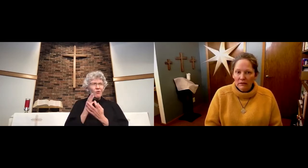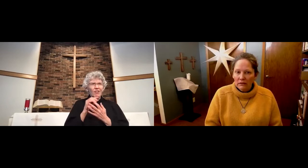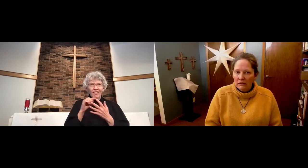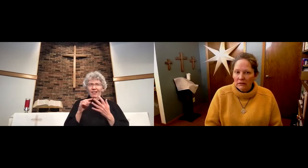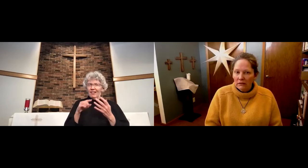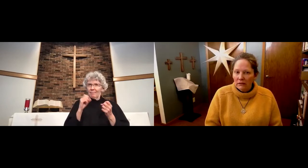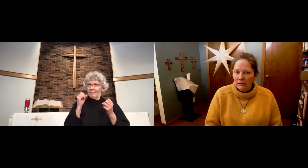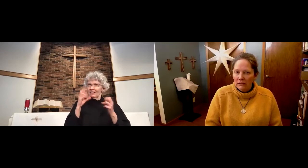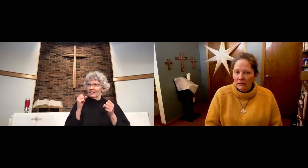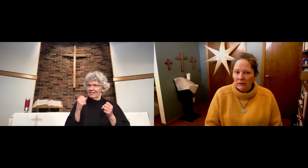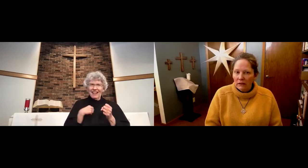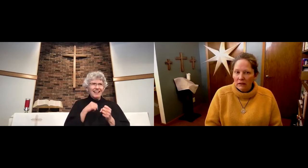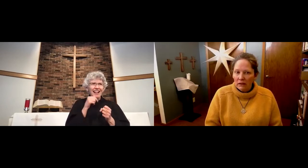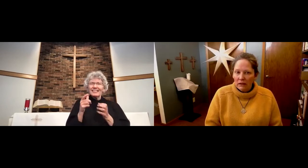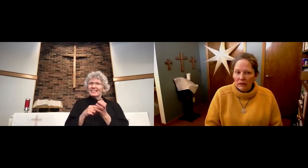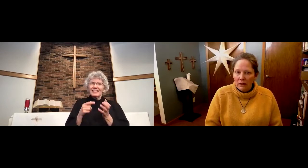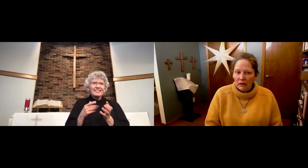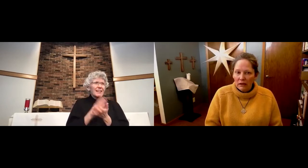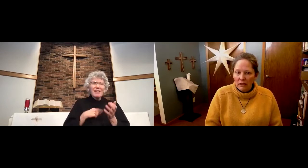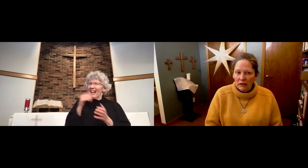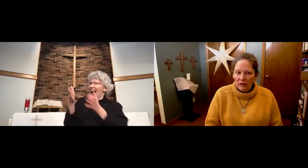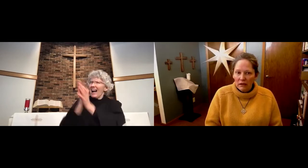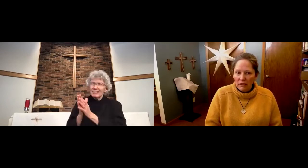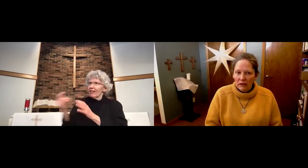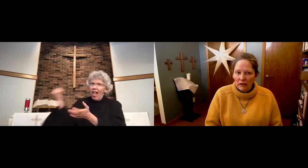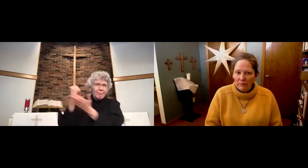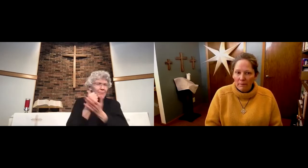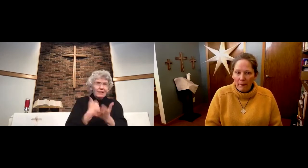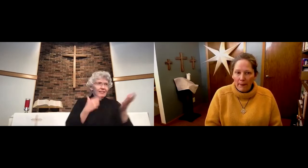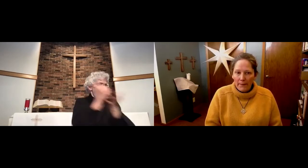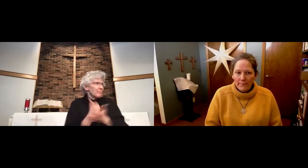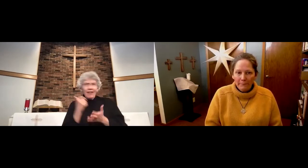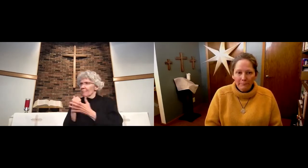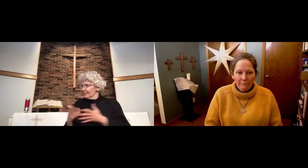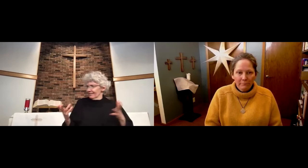And looking back, I can see that God was with me through those times.